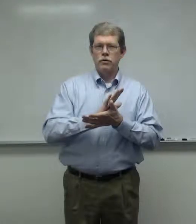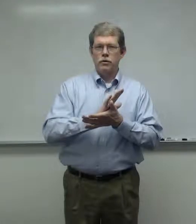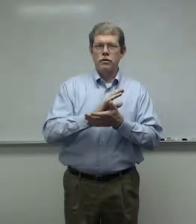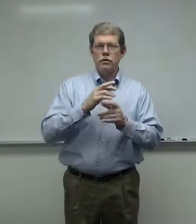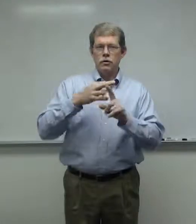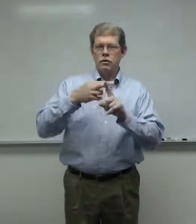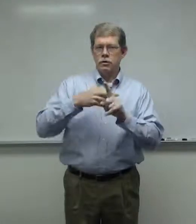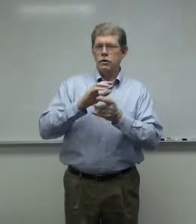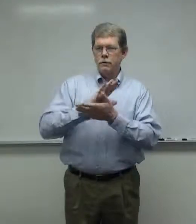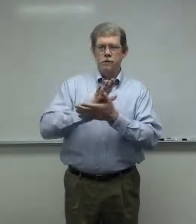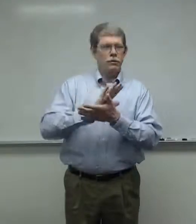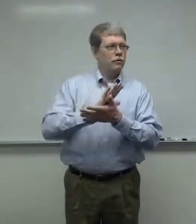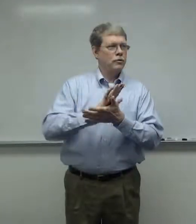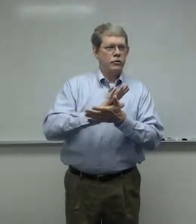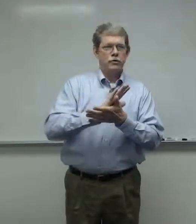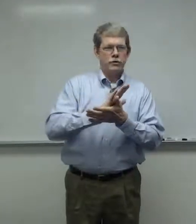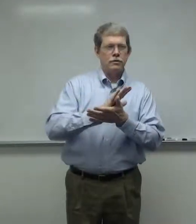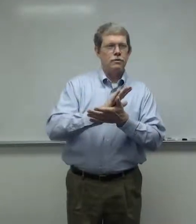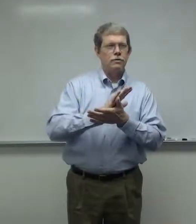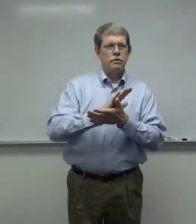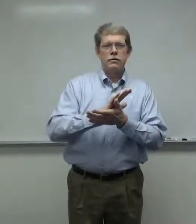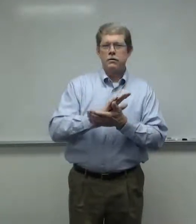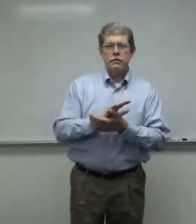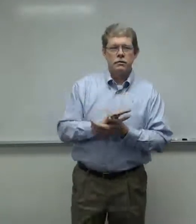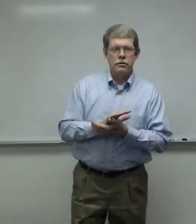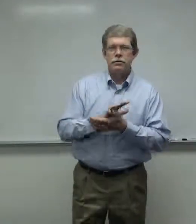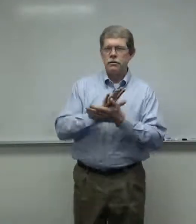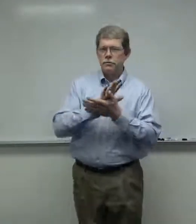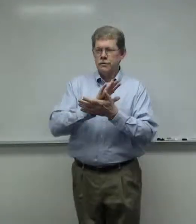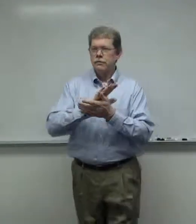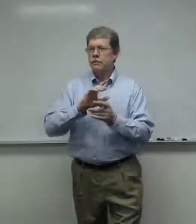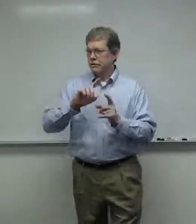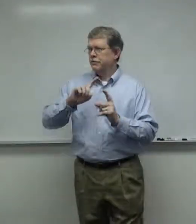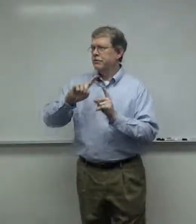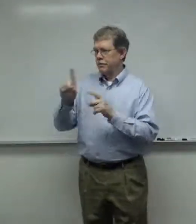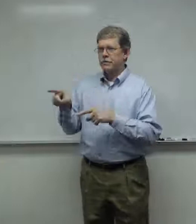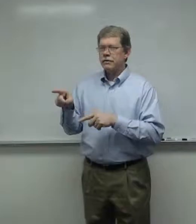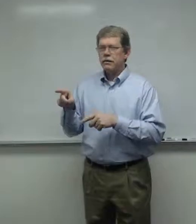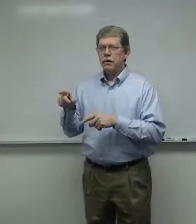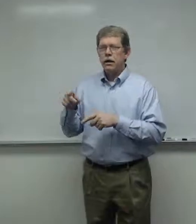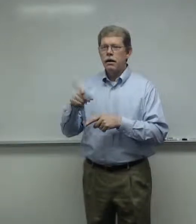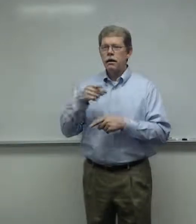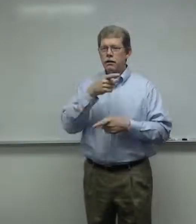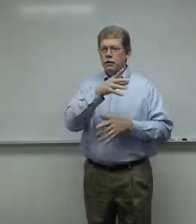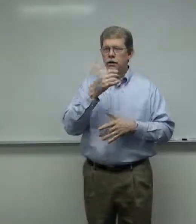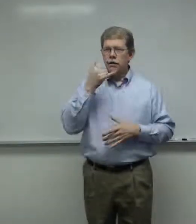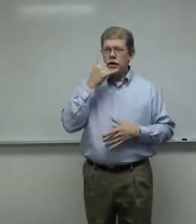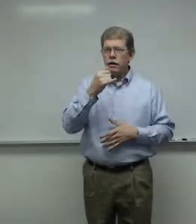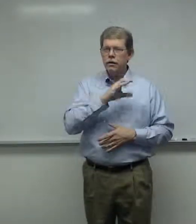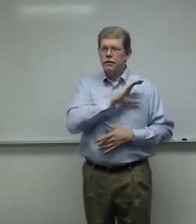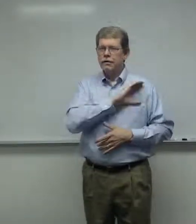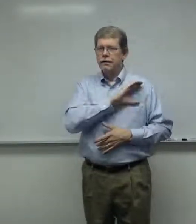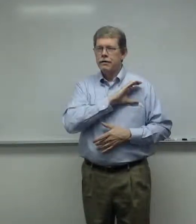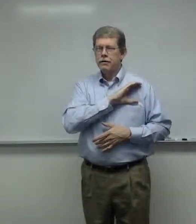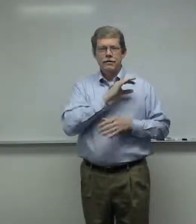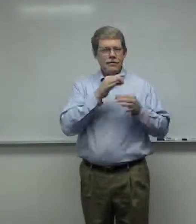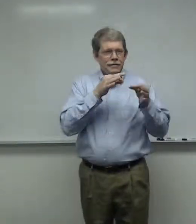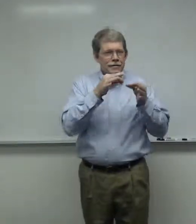To watch a movie. Well, she had thought that I was going to pick up a movie. When I said I'm going to the movie, she had